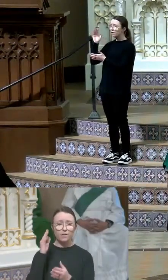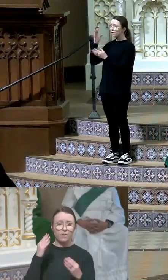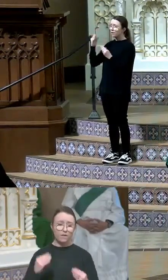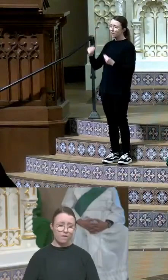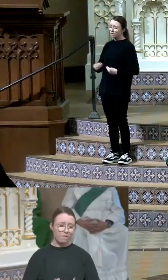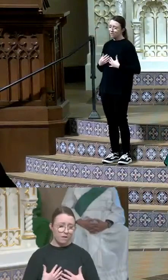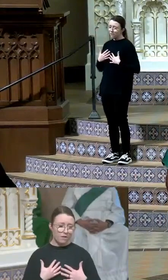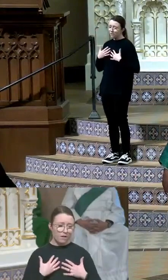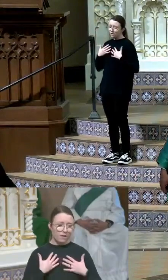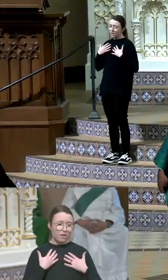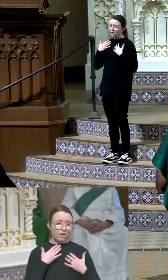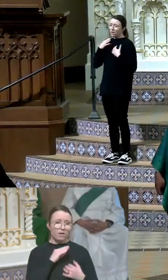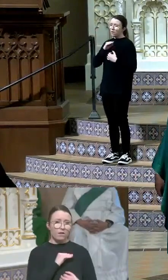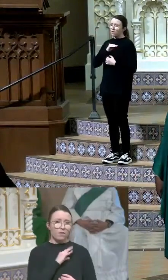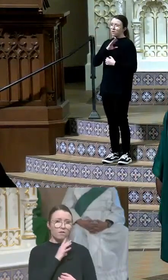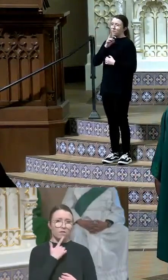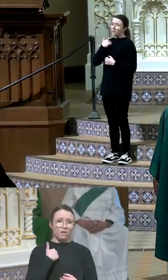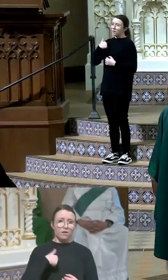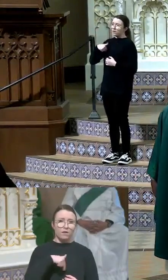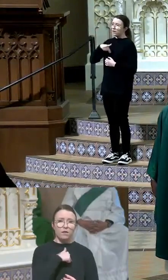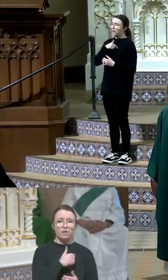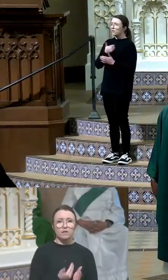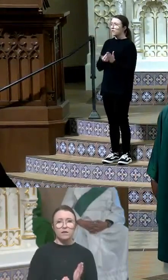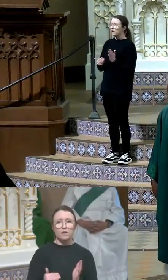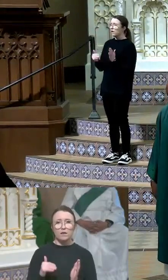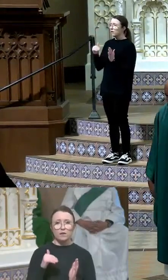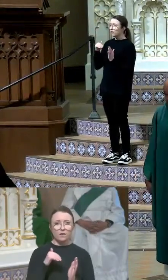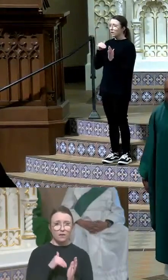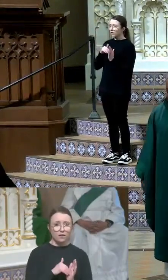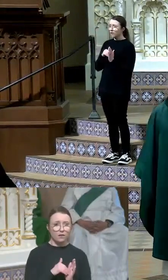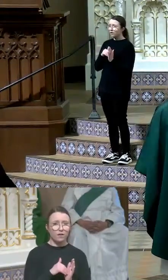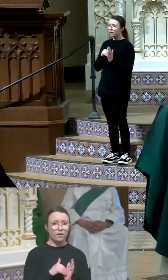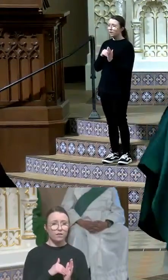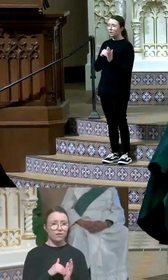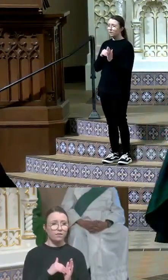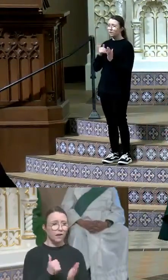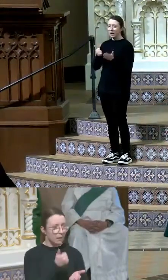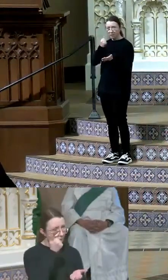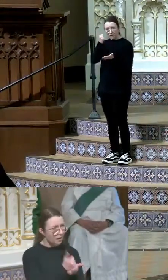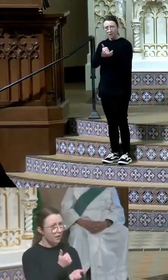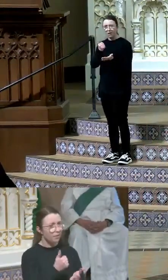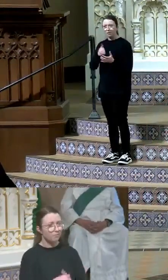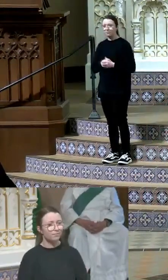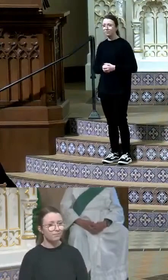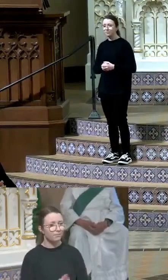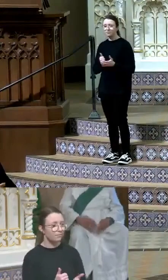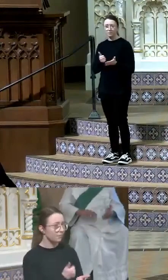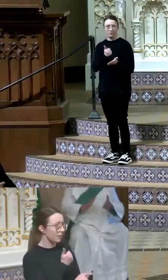Revive us again. Amen, church.